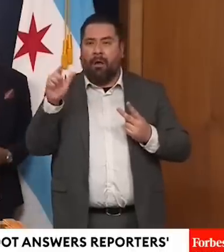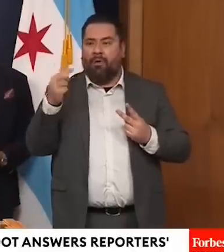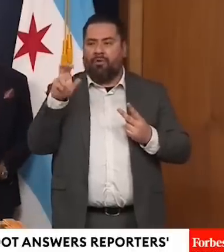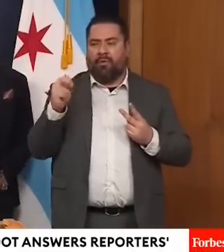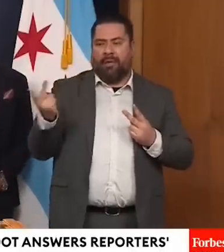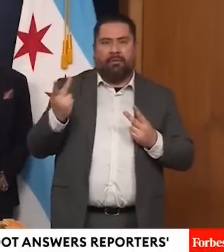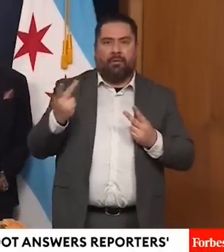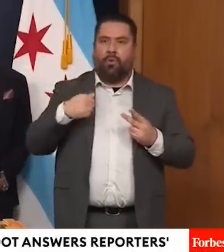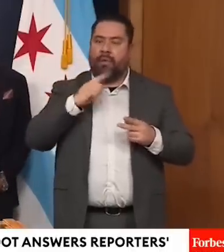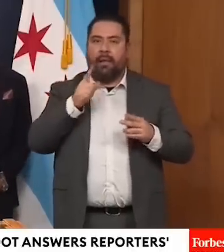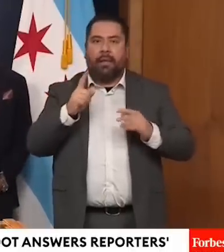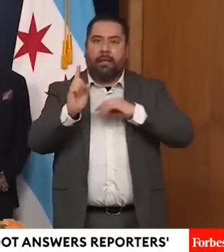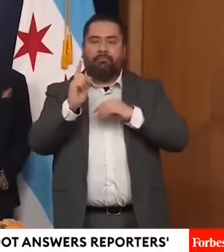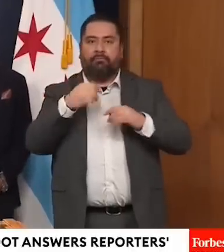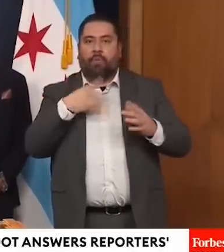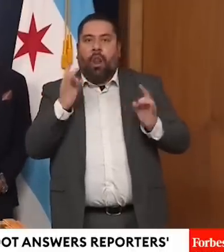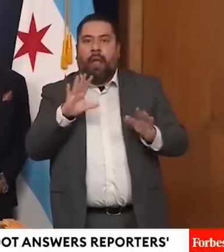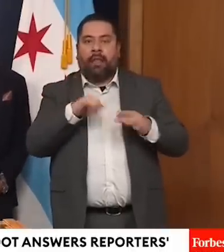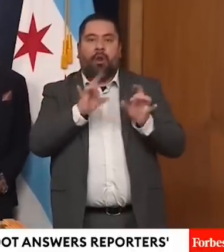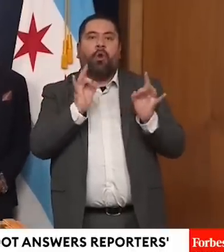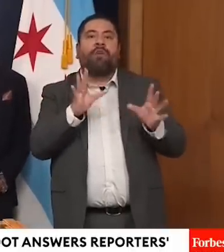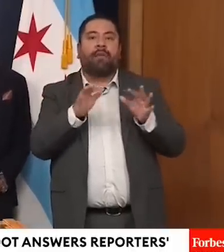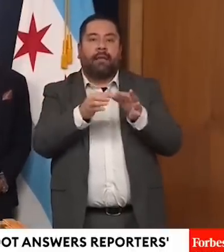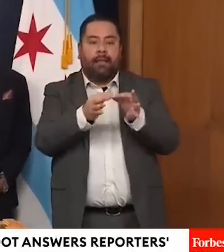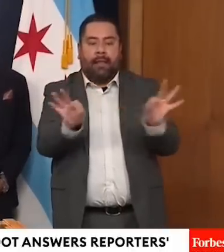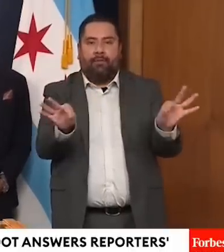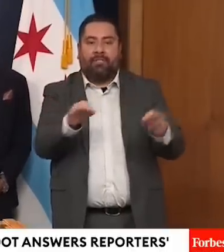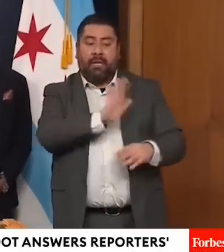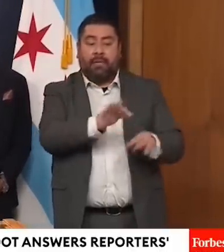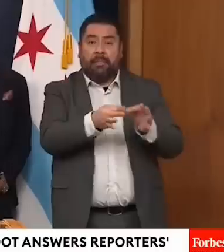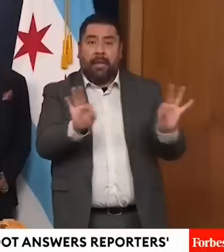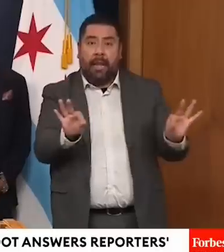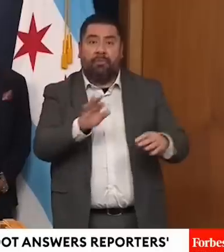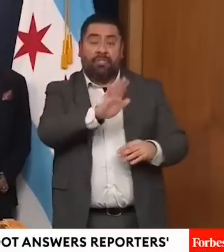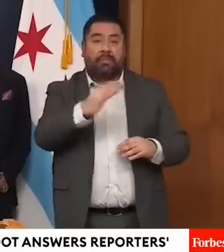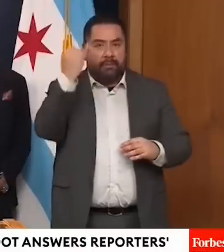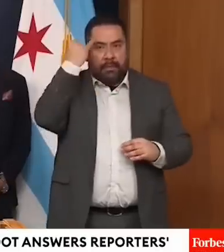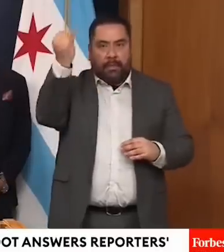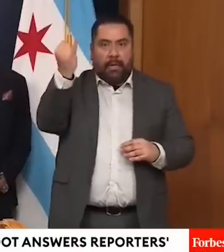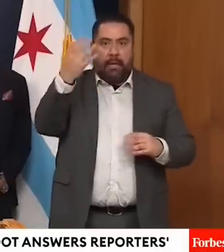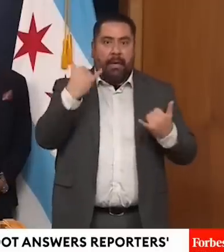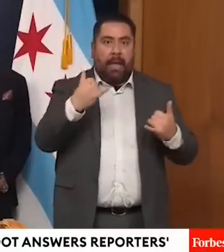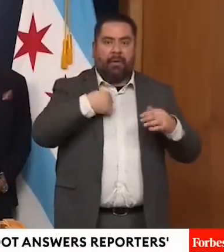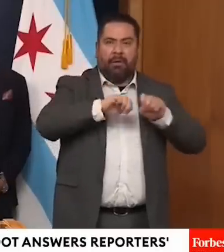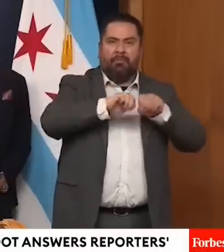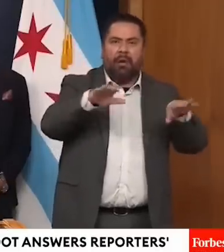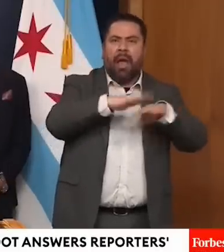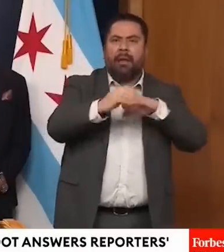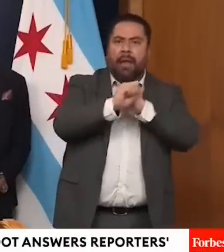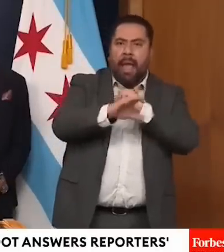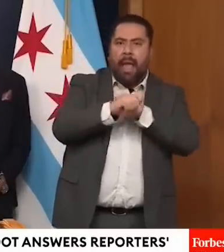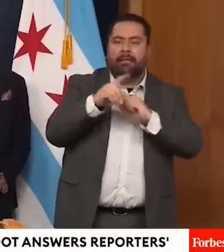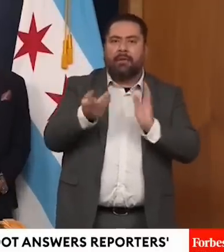that horrific language. His language and his sentiment that he has now put on, I think, ads, he's